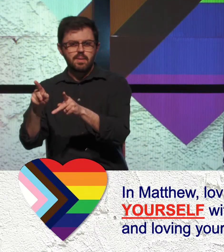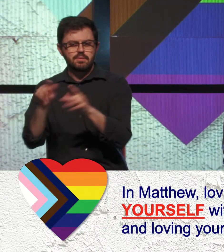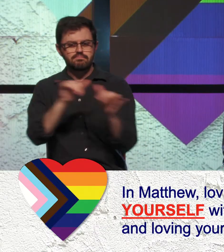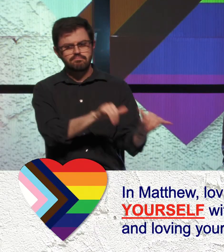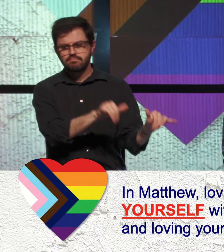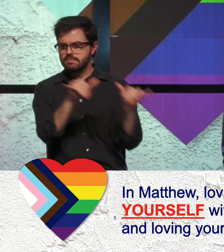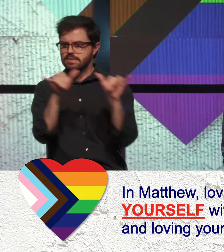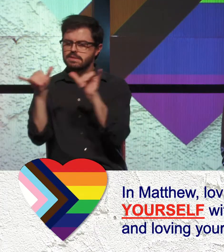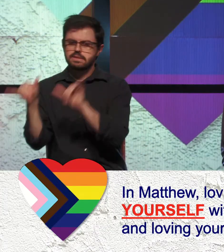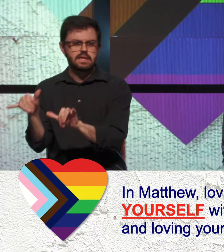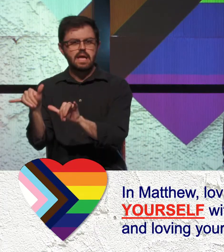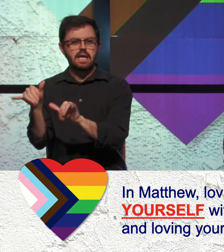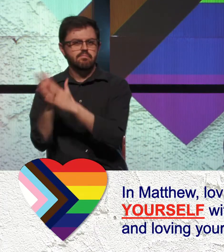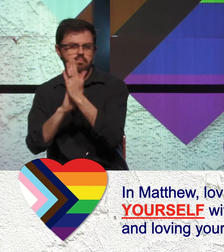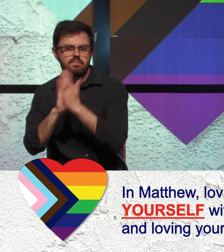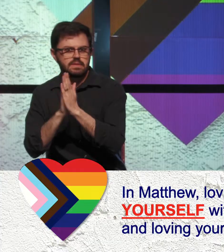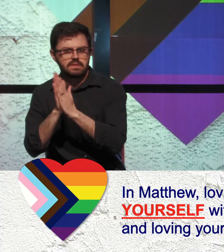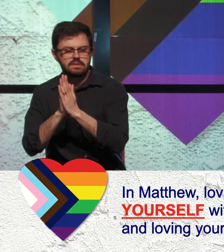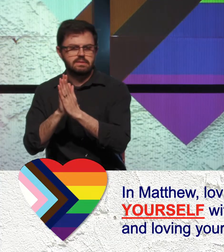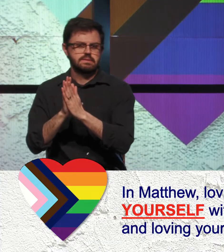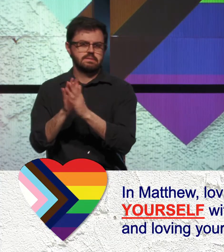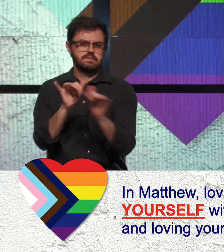I like defining terms.